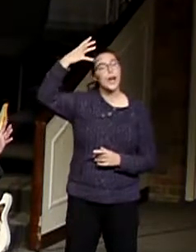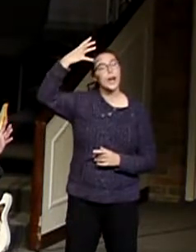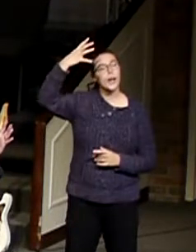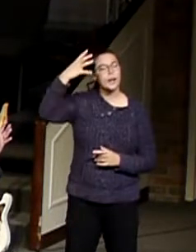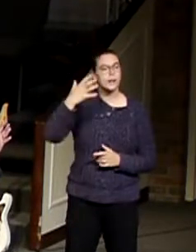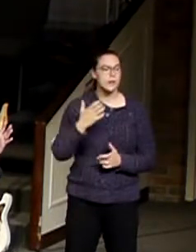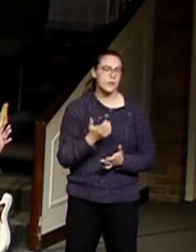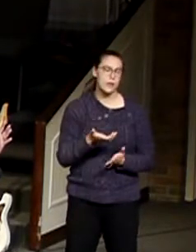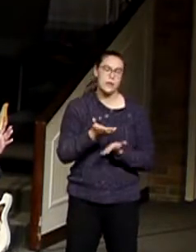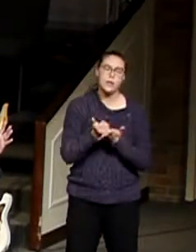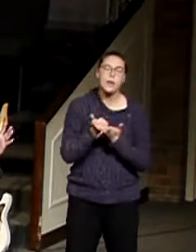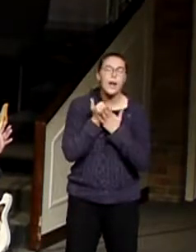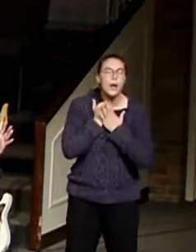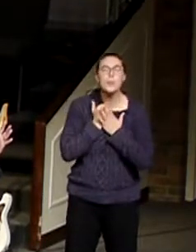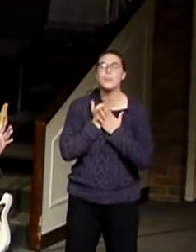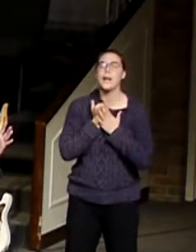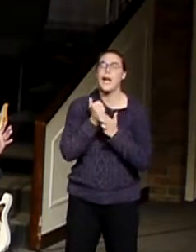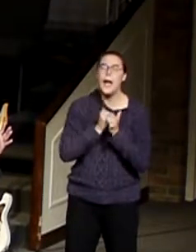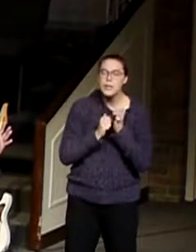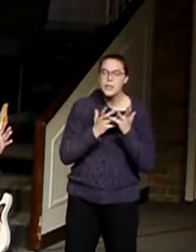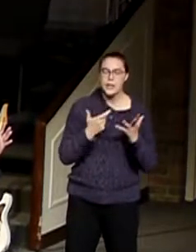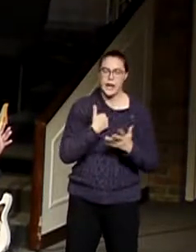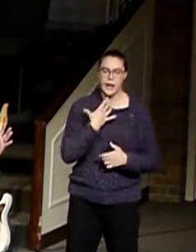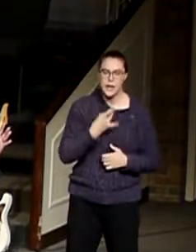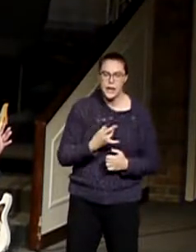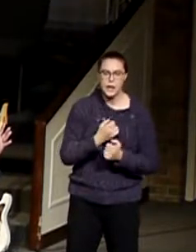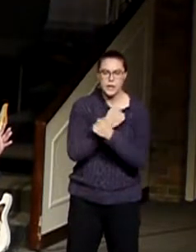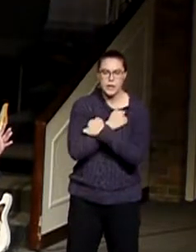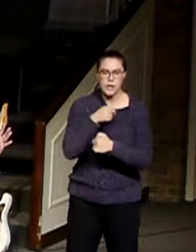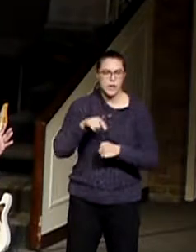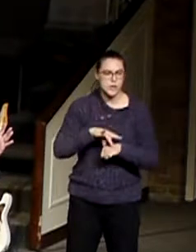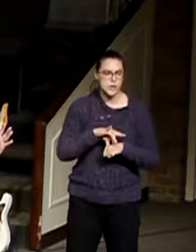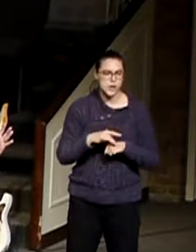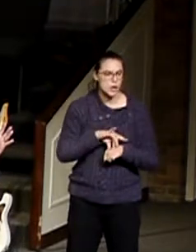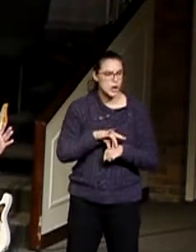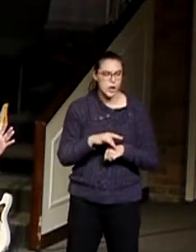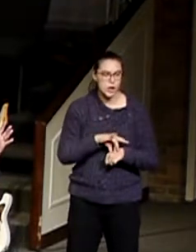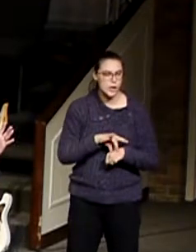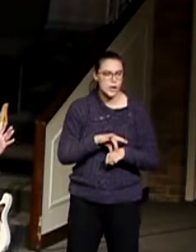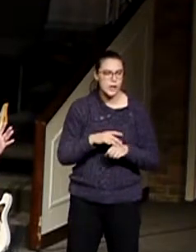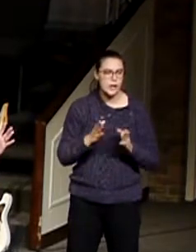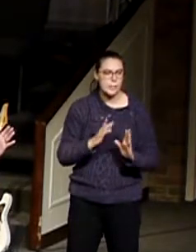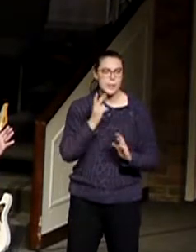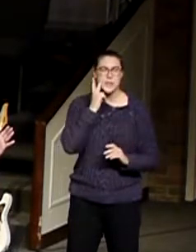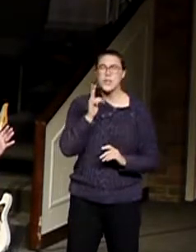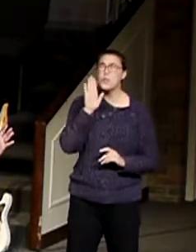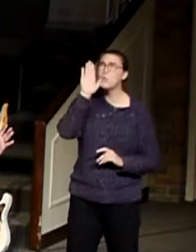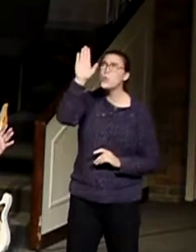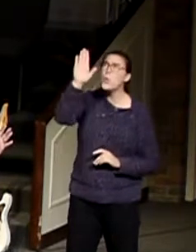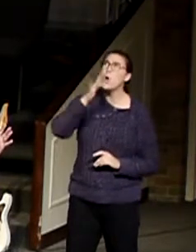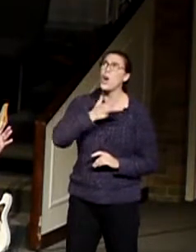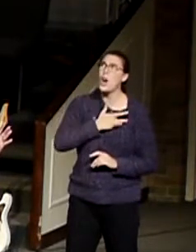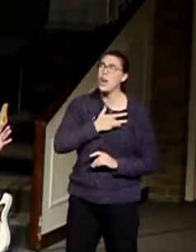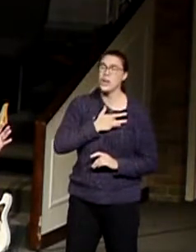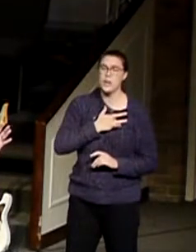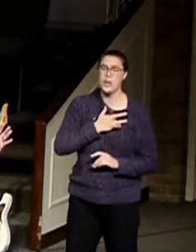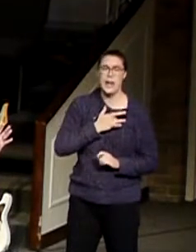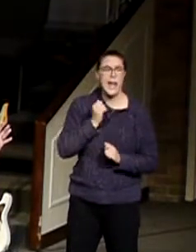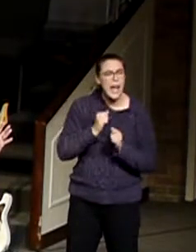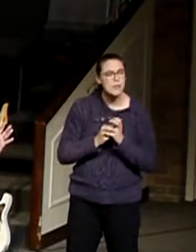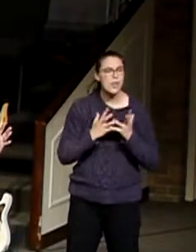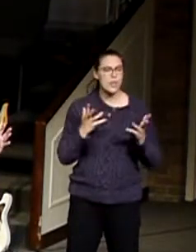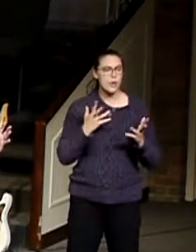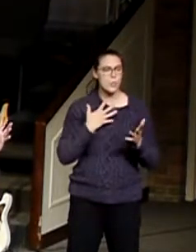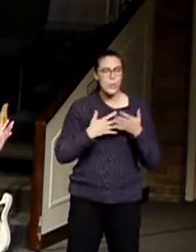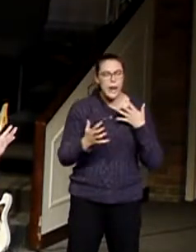me. Everything I like and love on this earth, God, let me see it through the lens of your heart and your eyes. Everything, whatever it